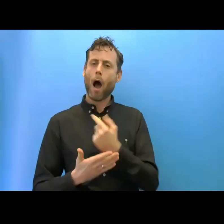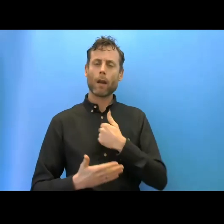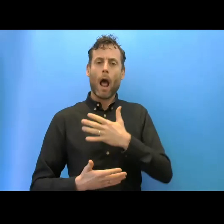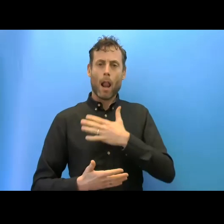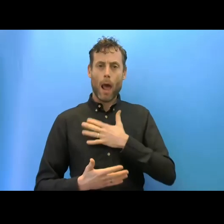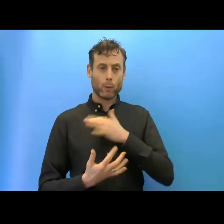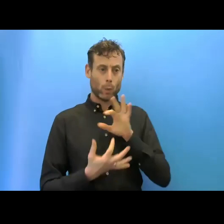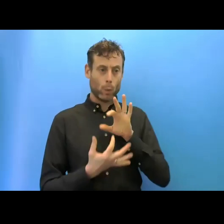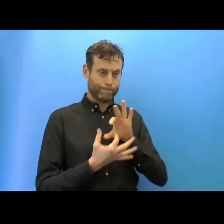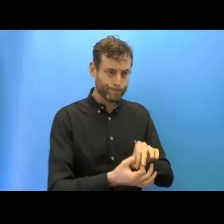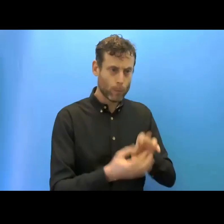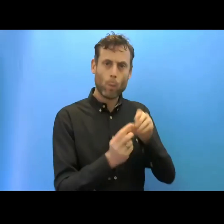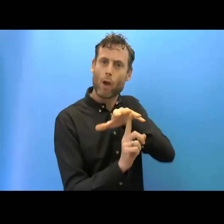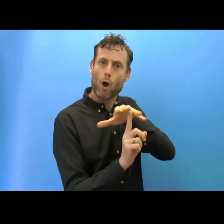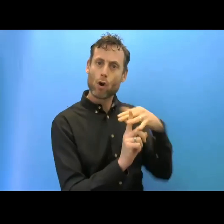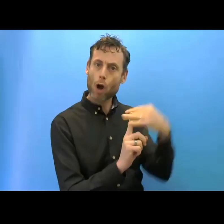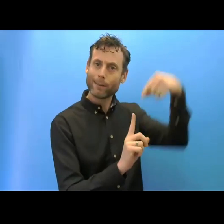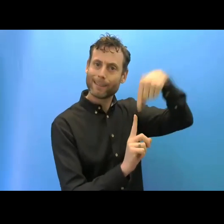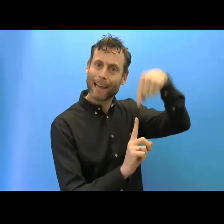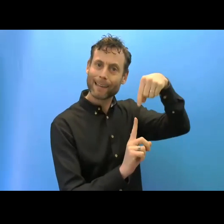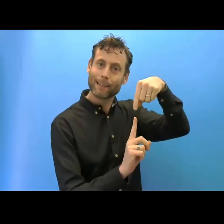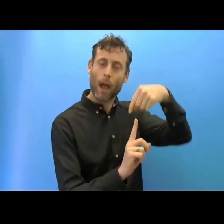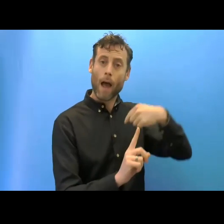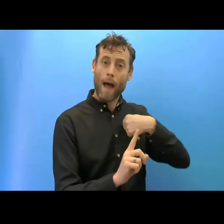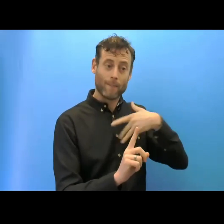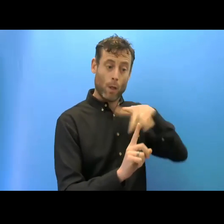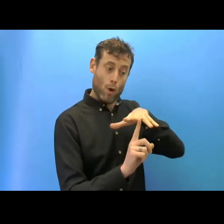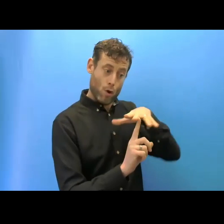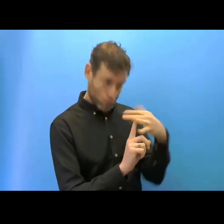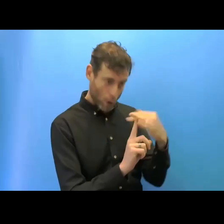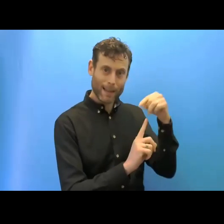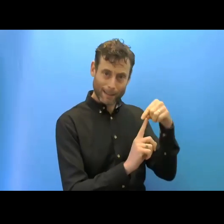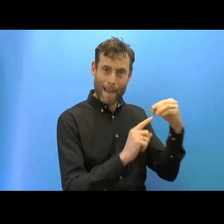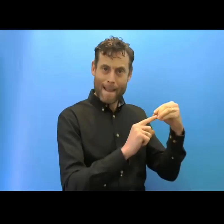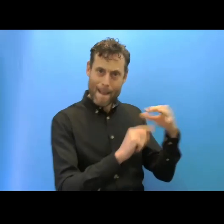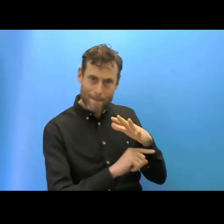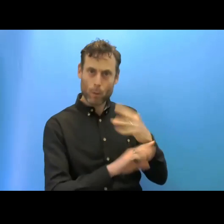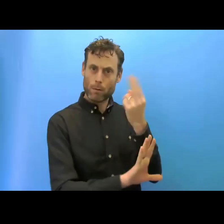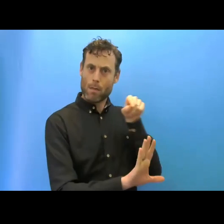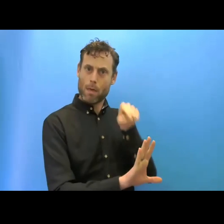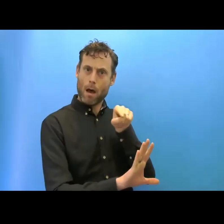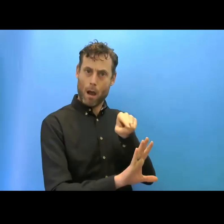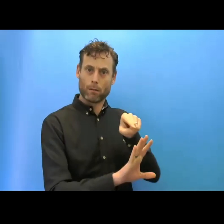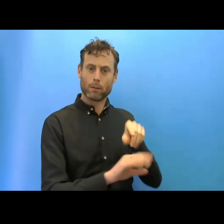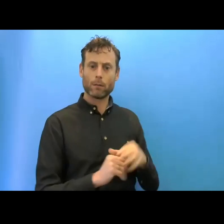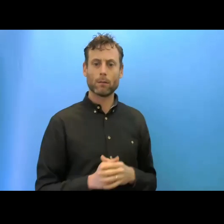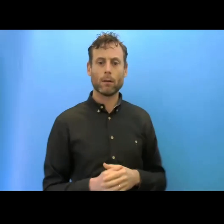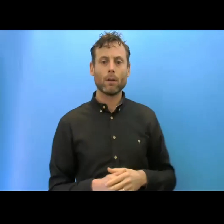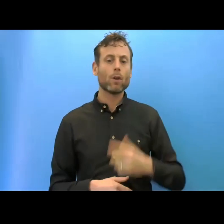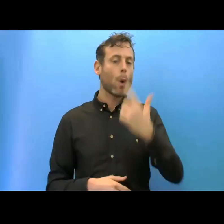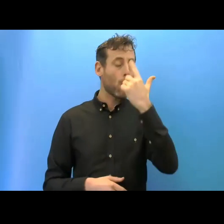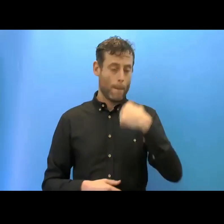in a way its context is part of the work. I could easily imagine Never Happier in a gallery space, say at an